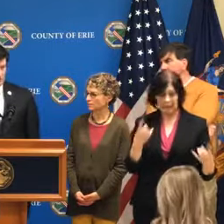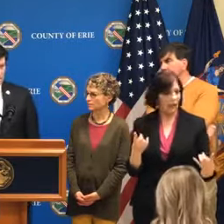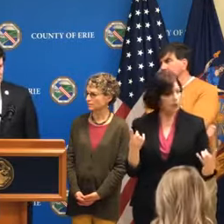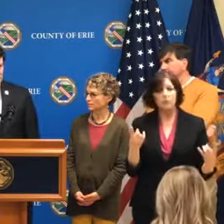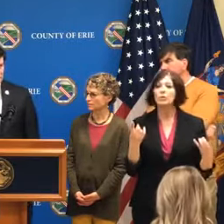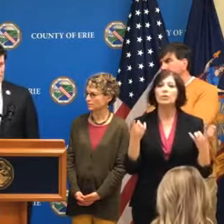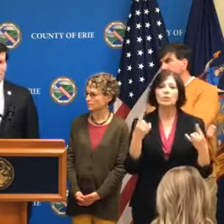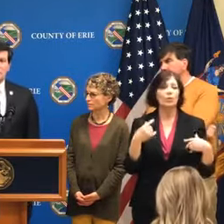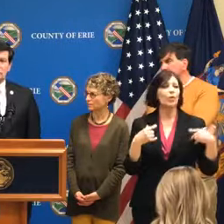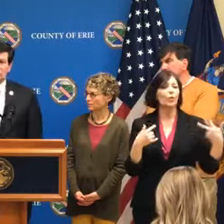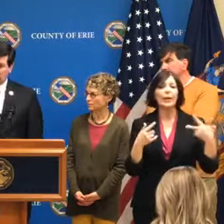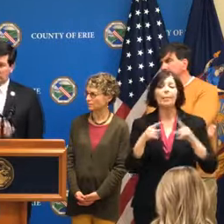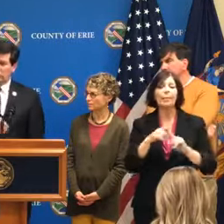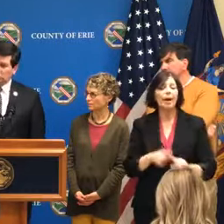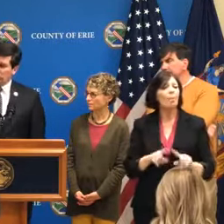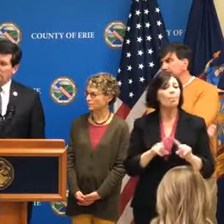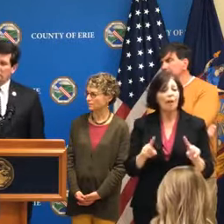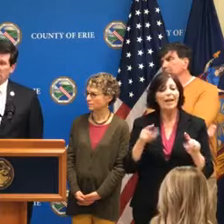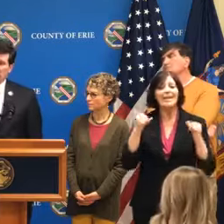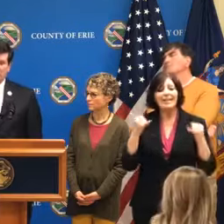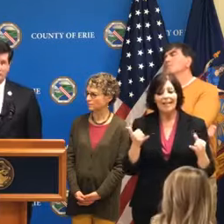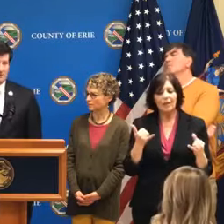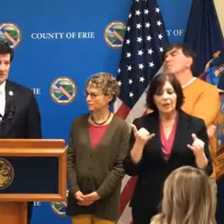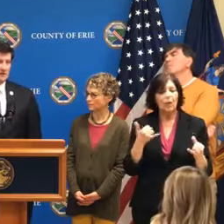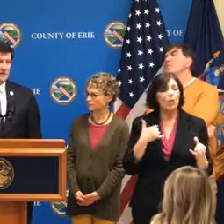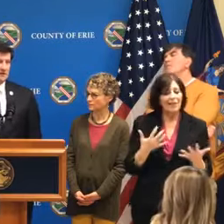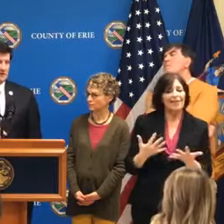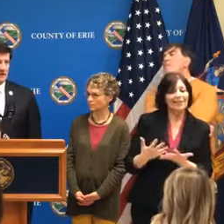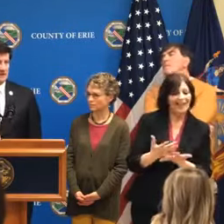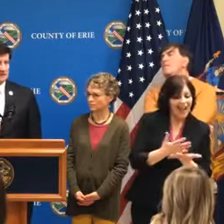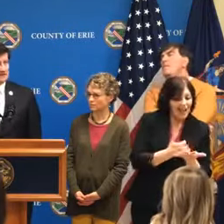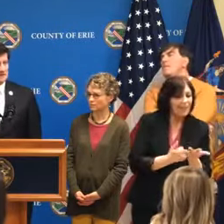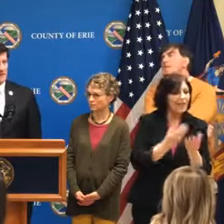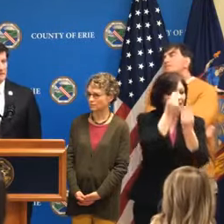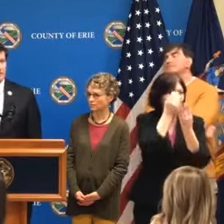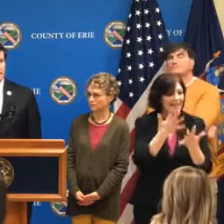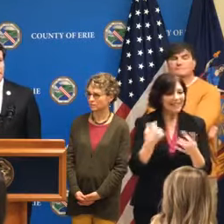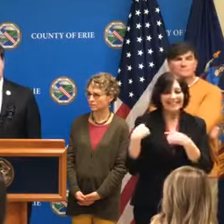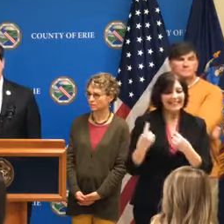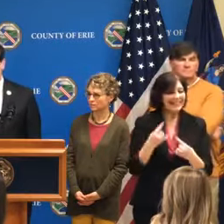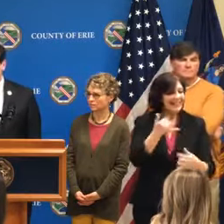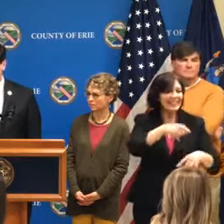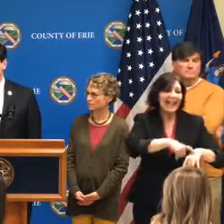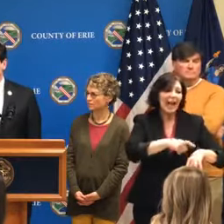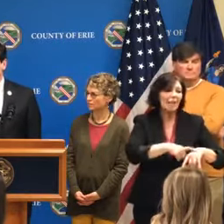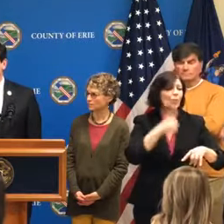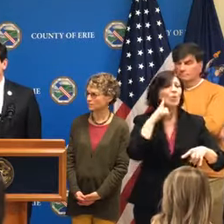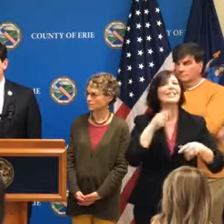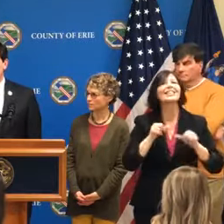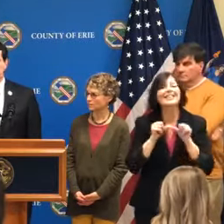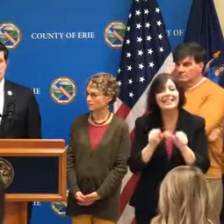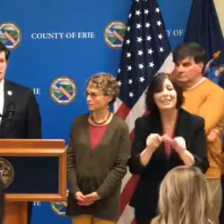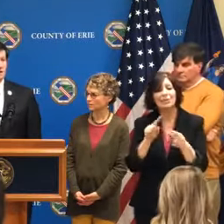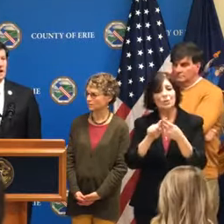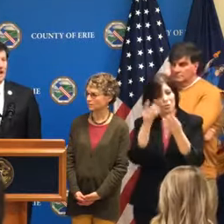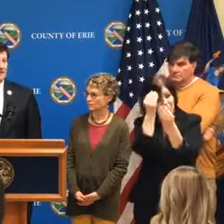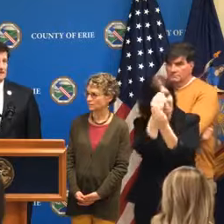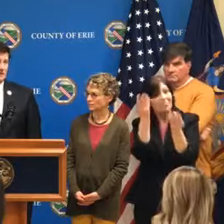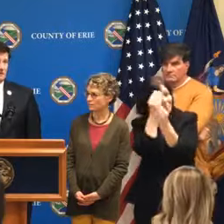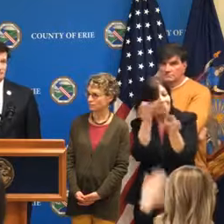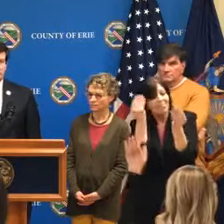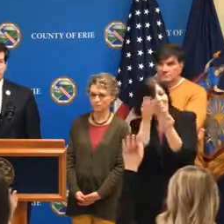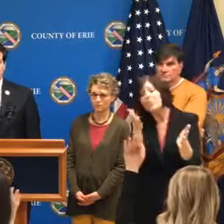3 positives. But we've accumulated a lot of the information that we announced today since then. And we will continue to share that information